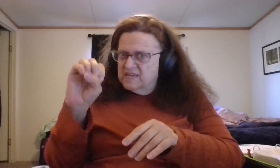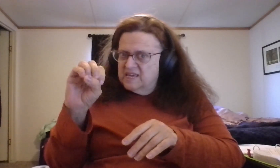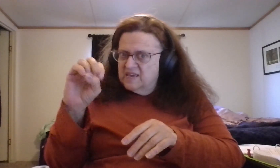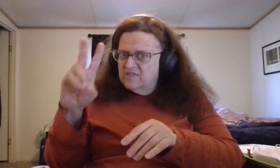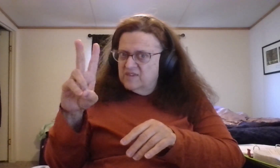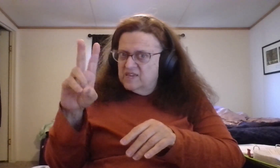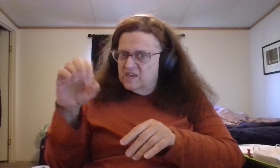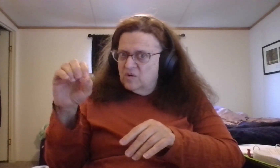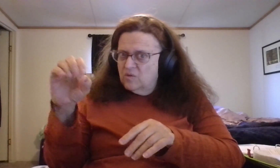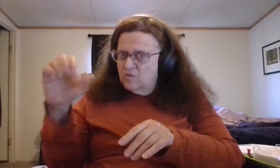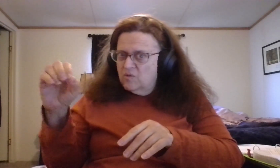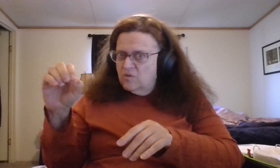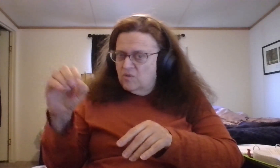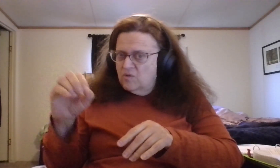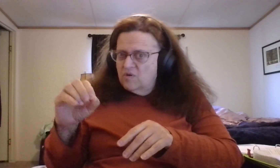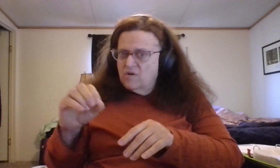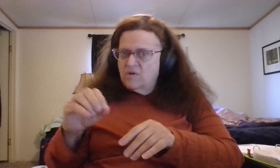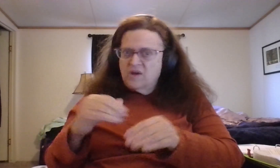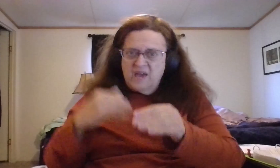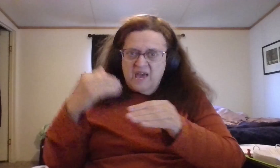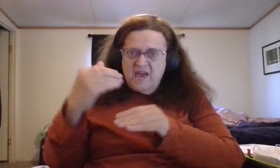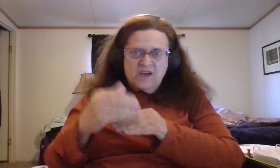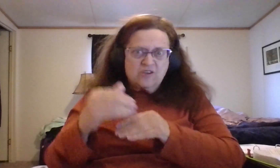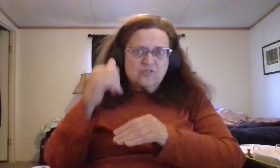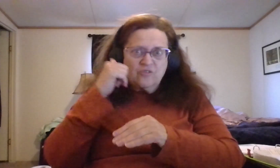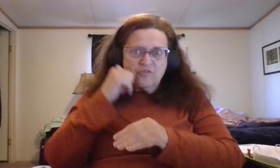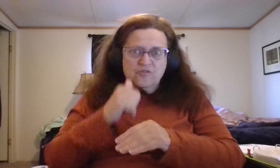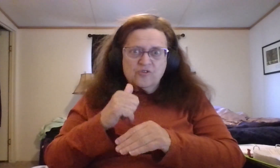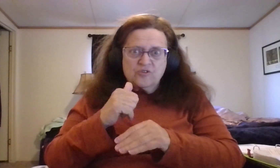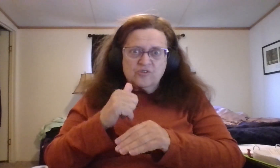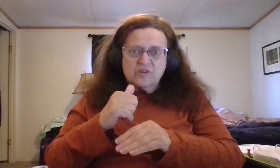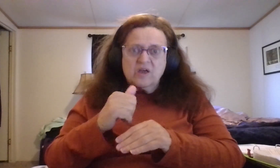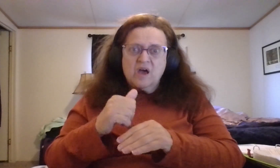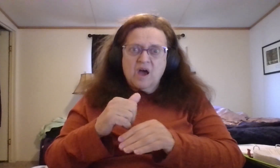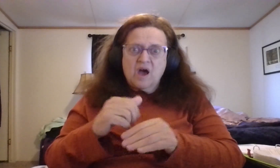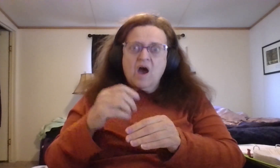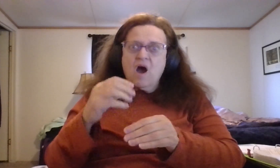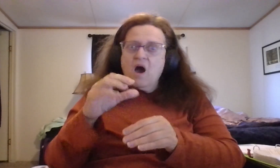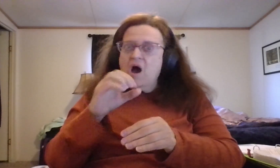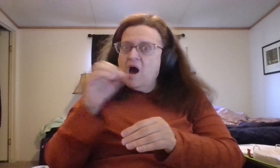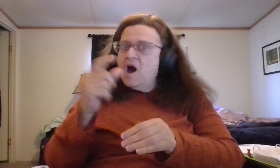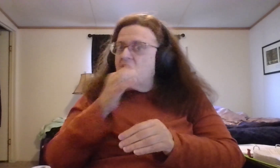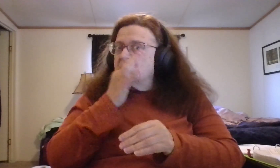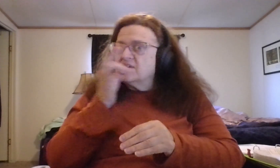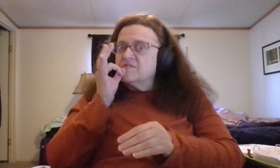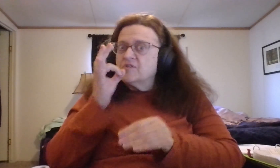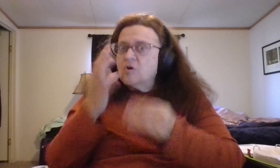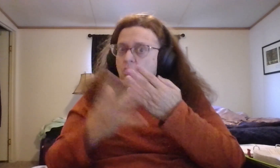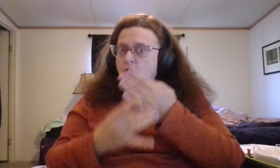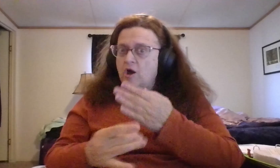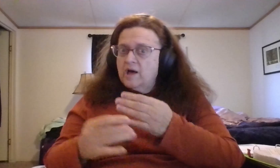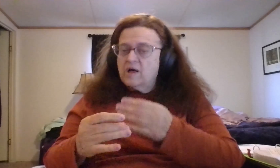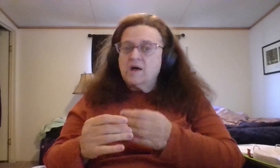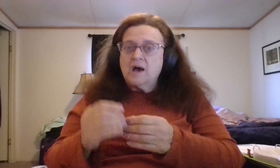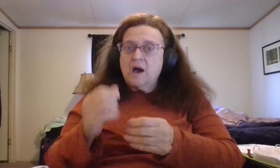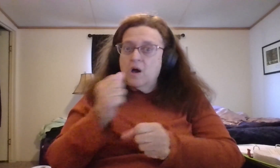EVOO extra virgin olive oil. It is processed by breaking or